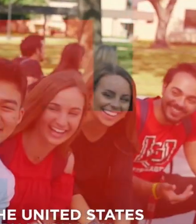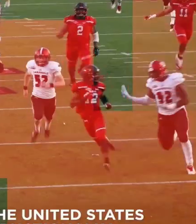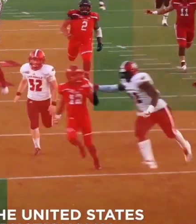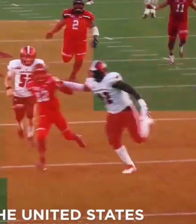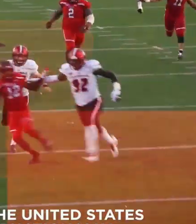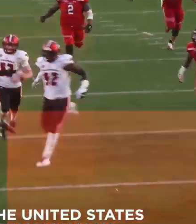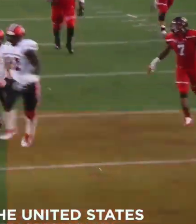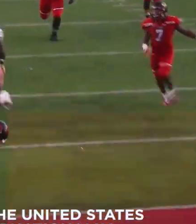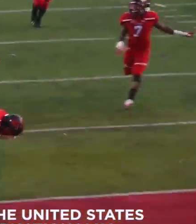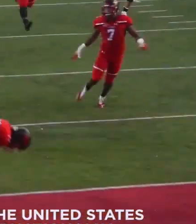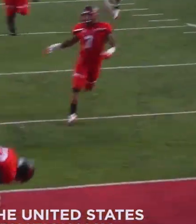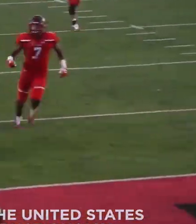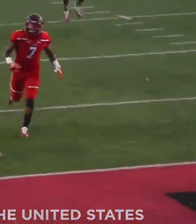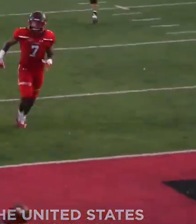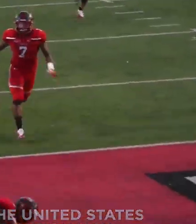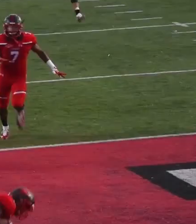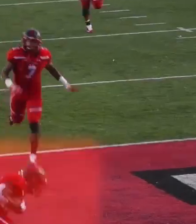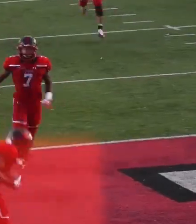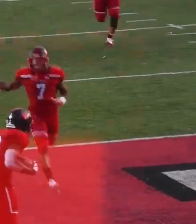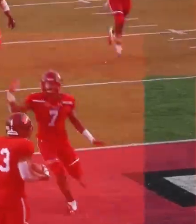States as well as internationally.